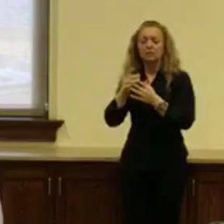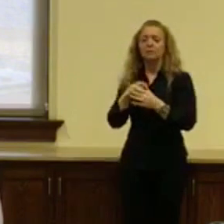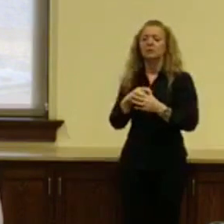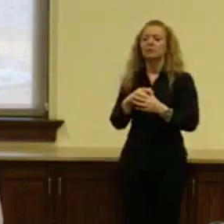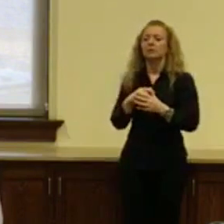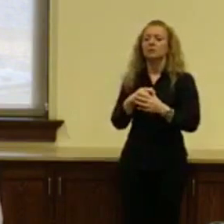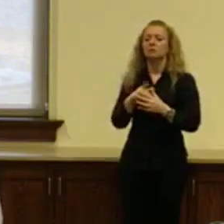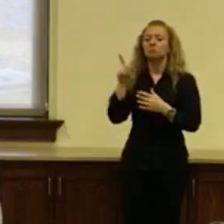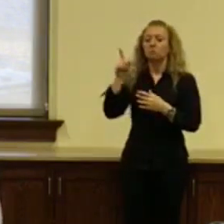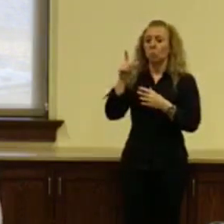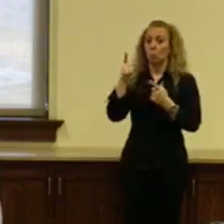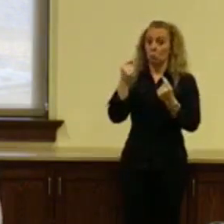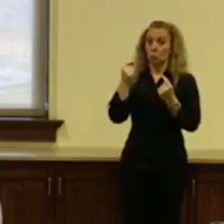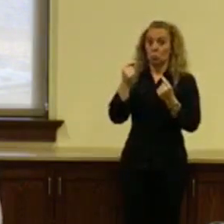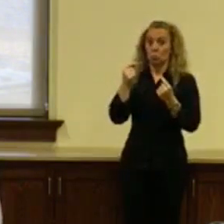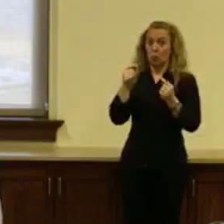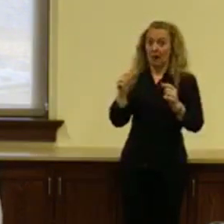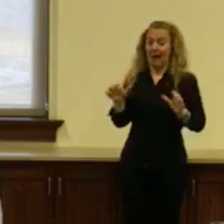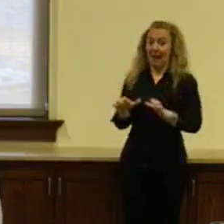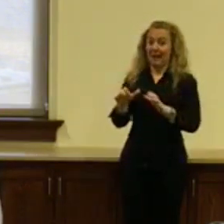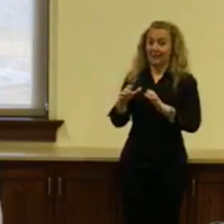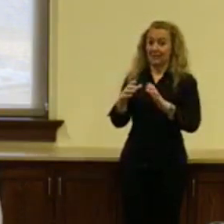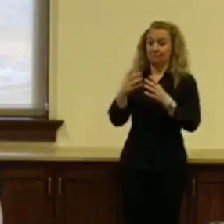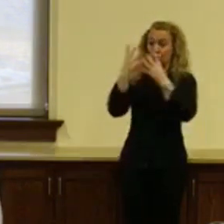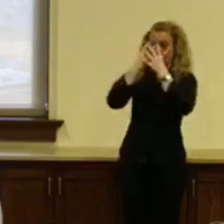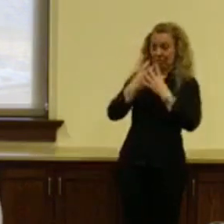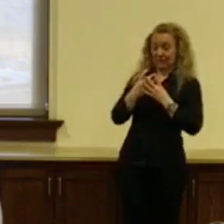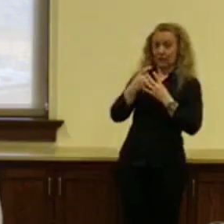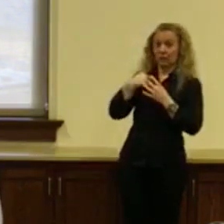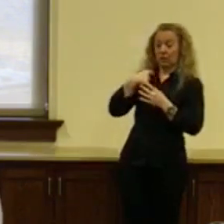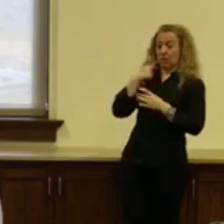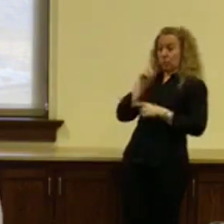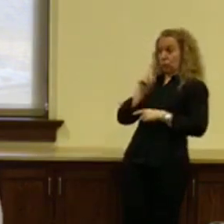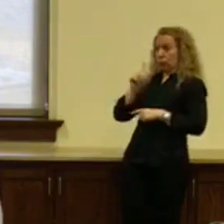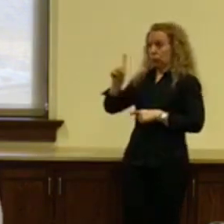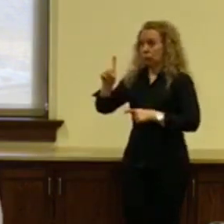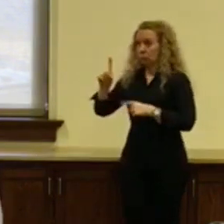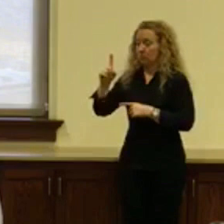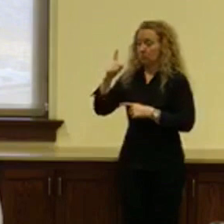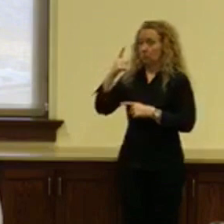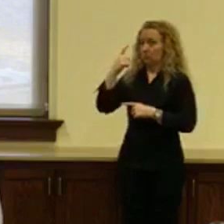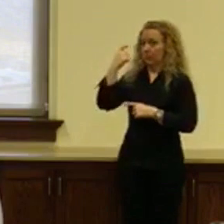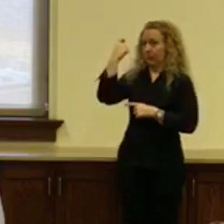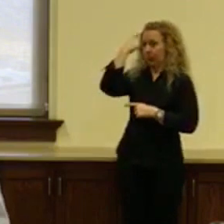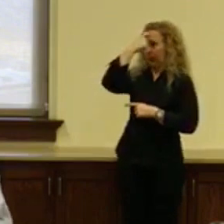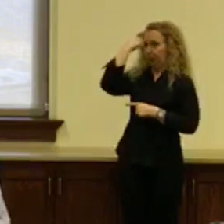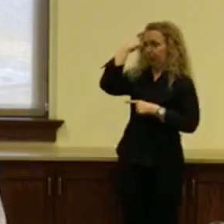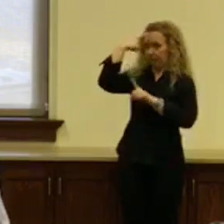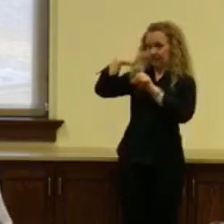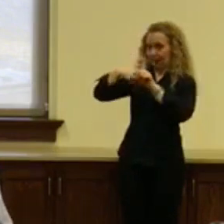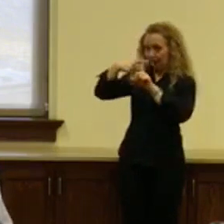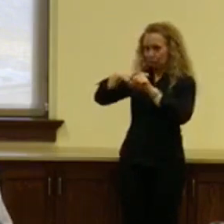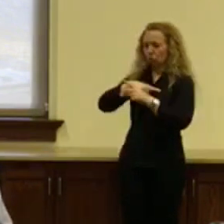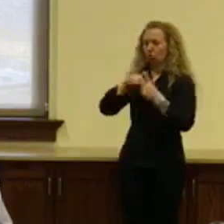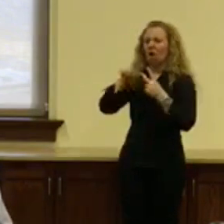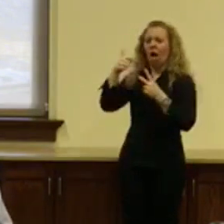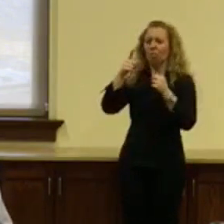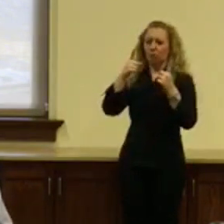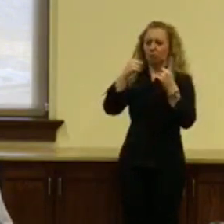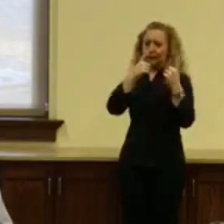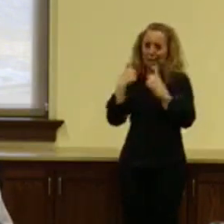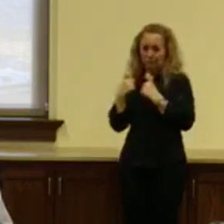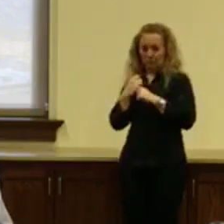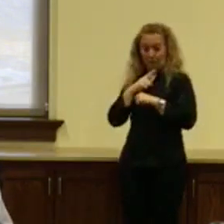approval. Active screening when people go in, having their temperature taken, and then doing other tests along